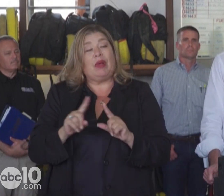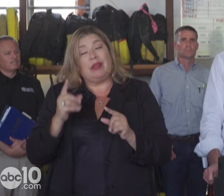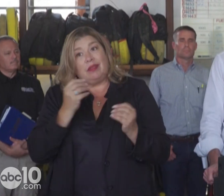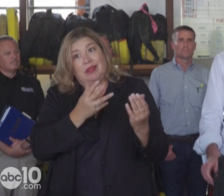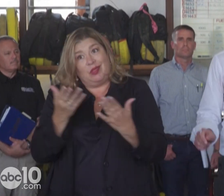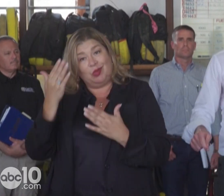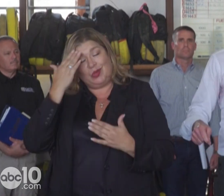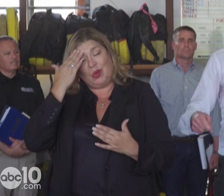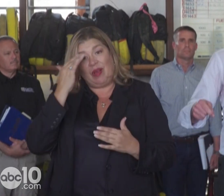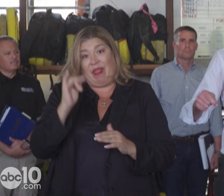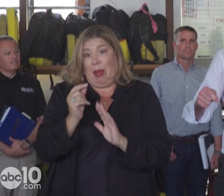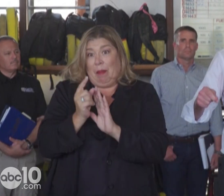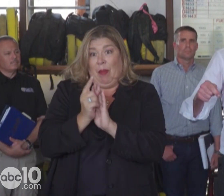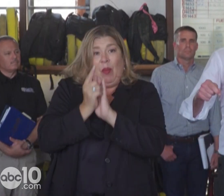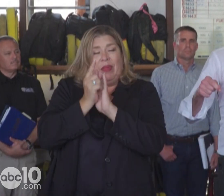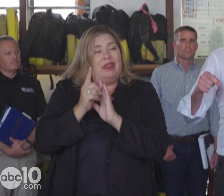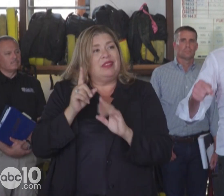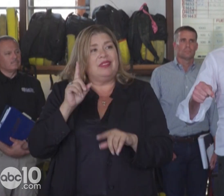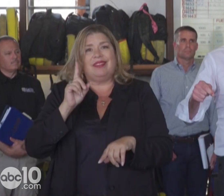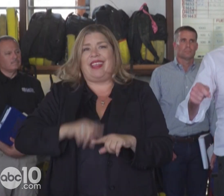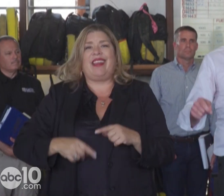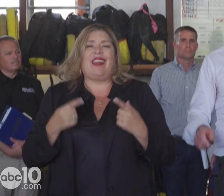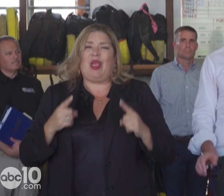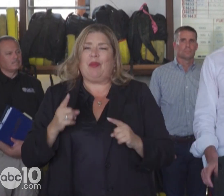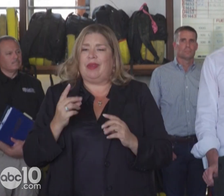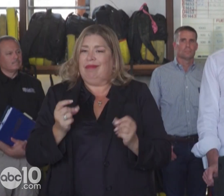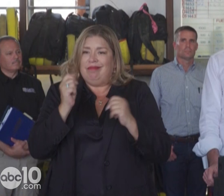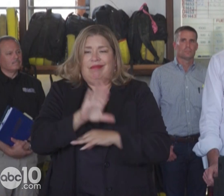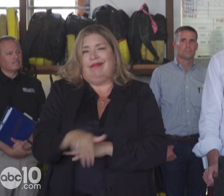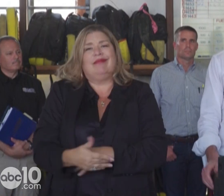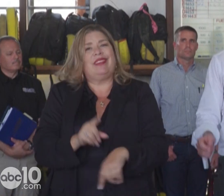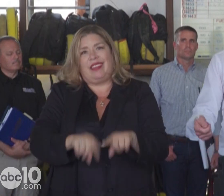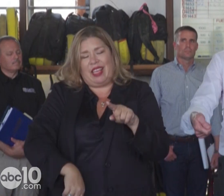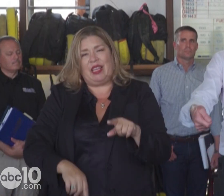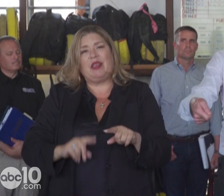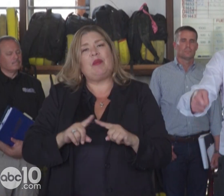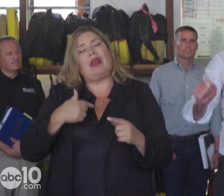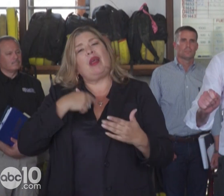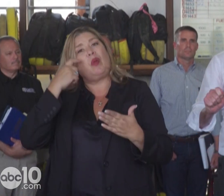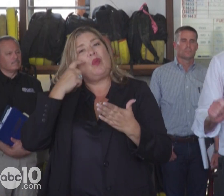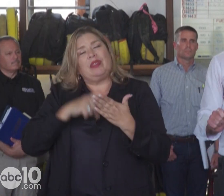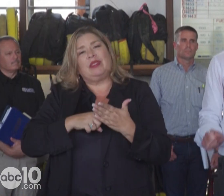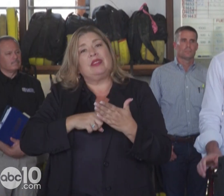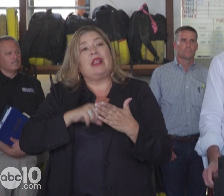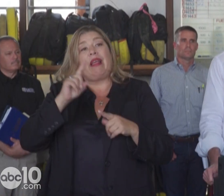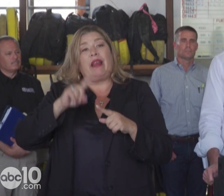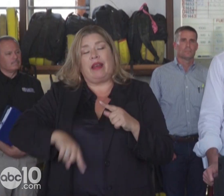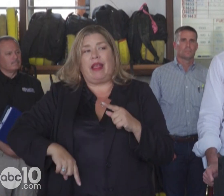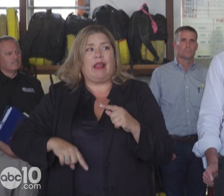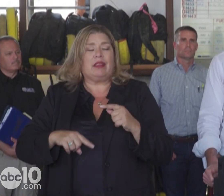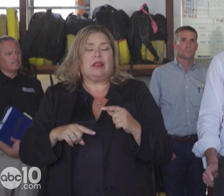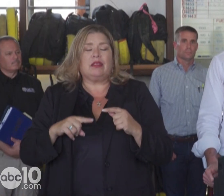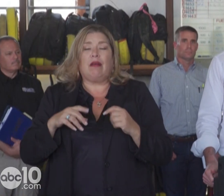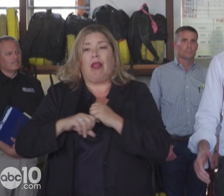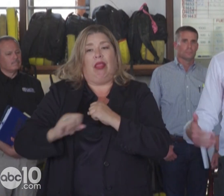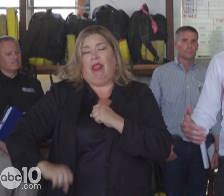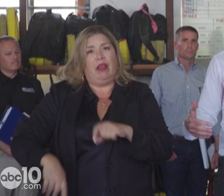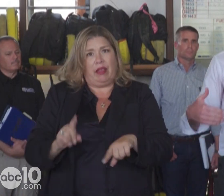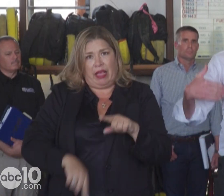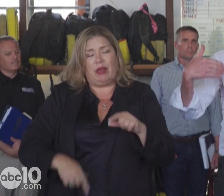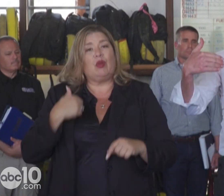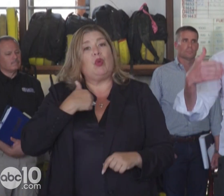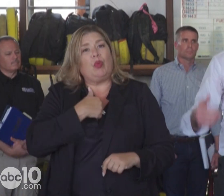understand that moment cannot happen overnight, but I recognize it can't happen too soon. And we